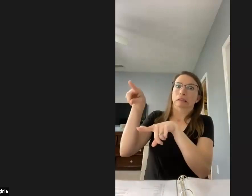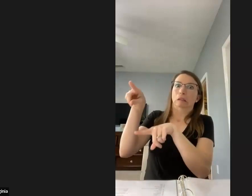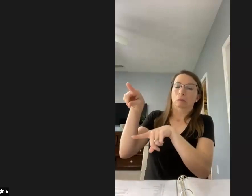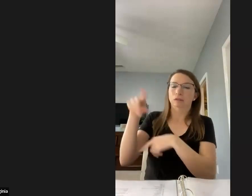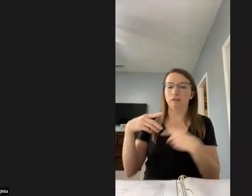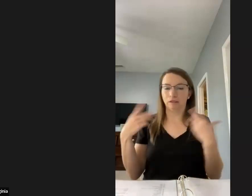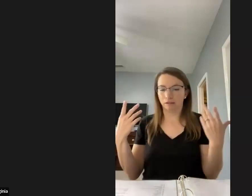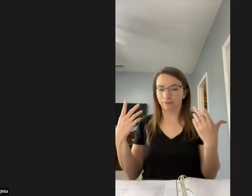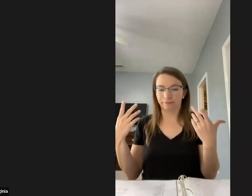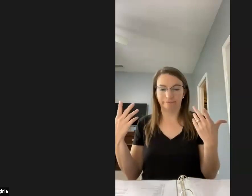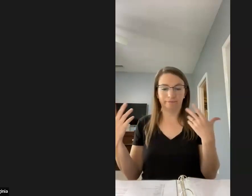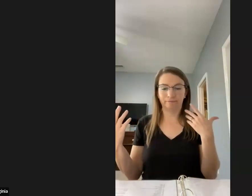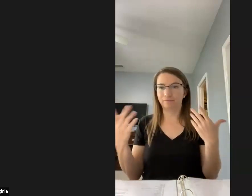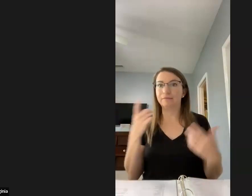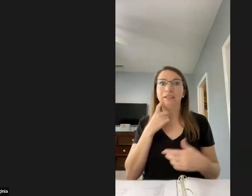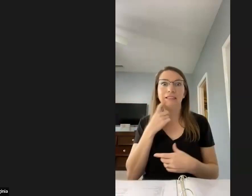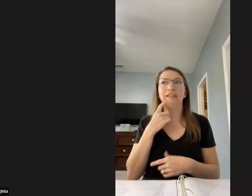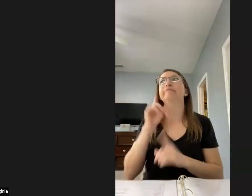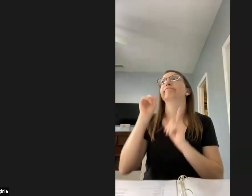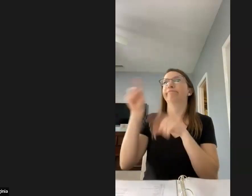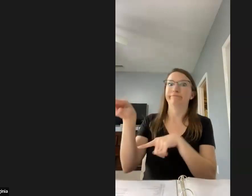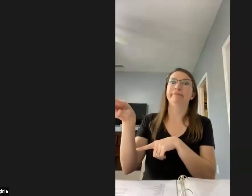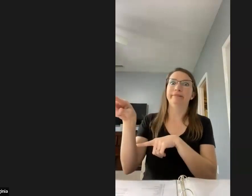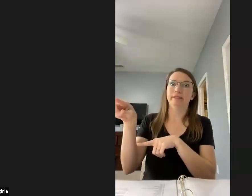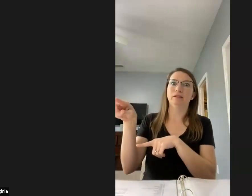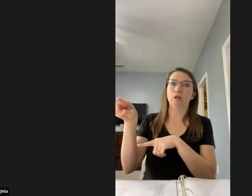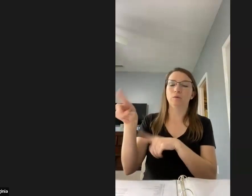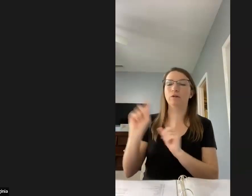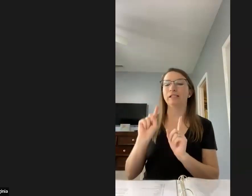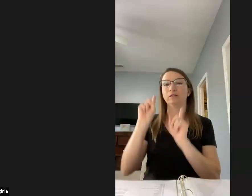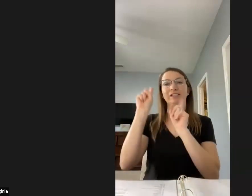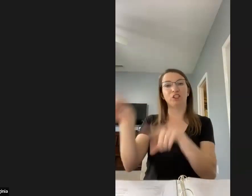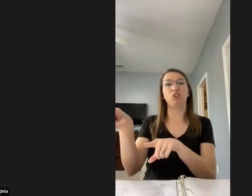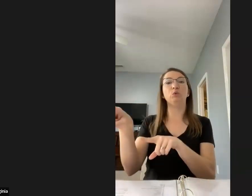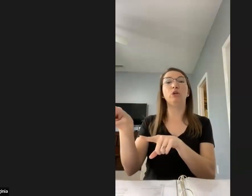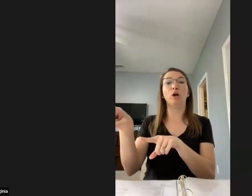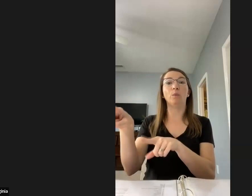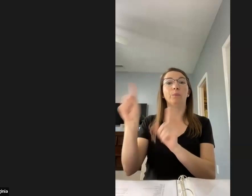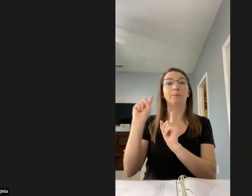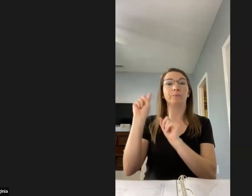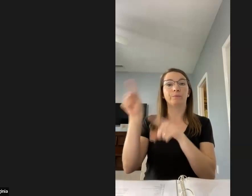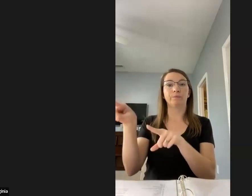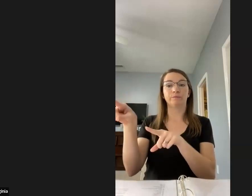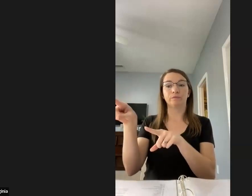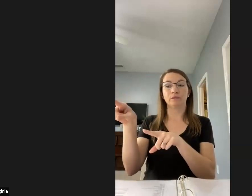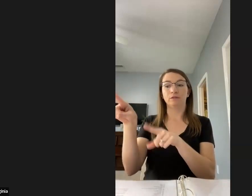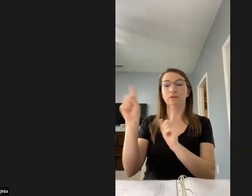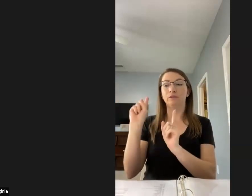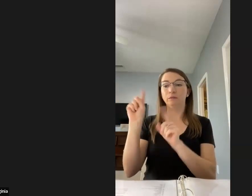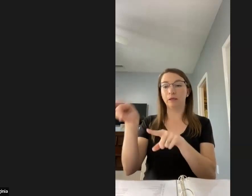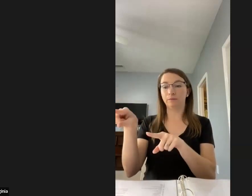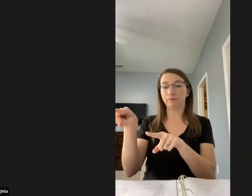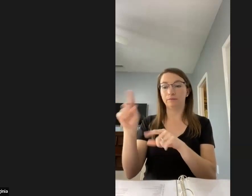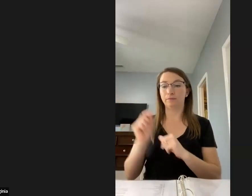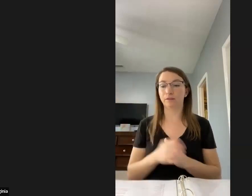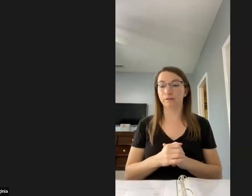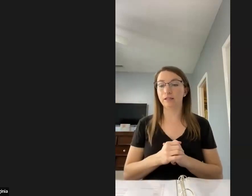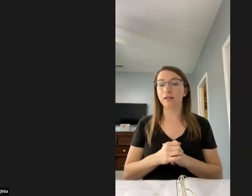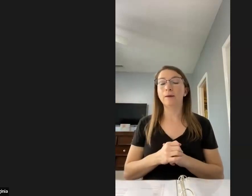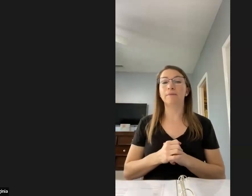go dentist. Go. Okay, so this is to go. To go. All right. But if you